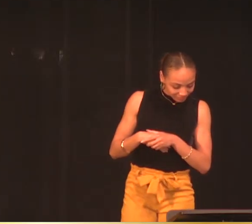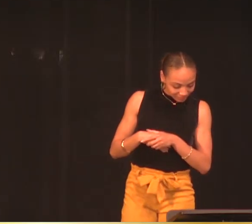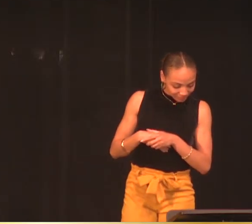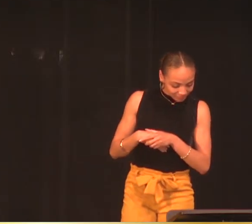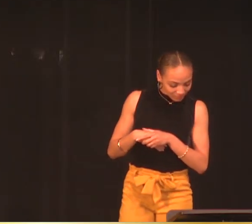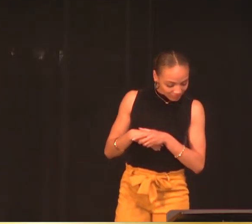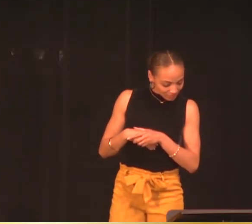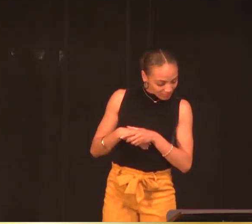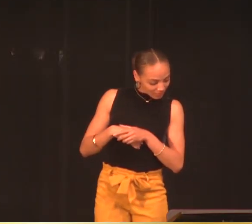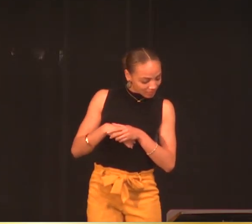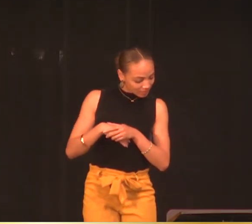unique.